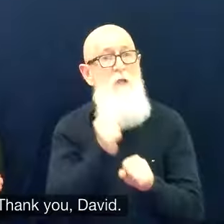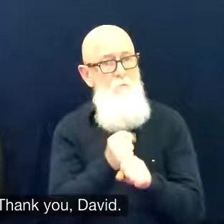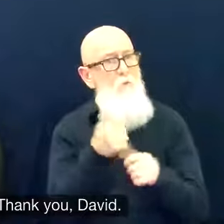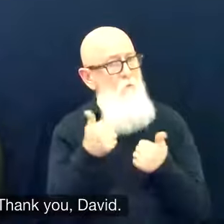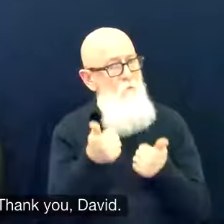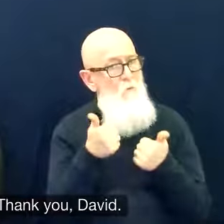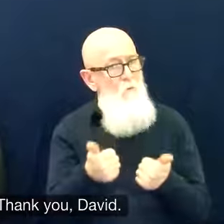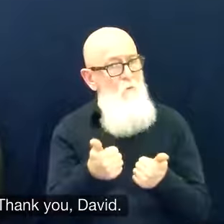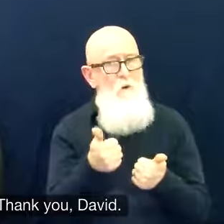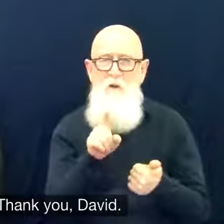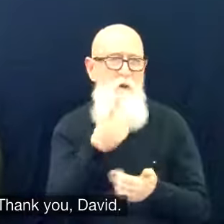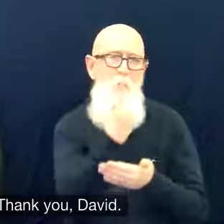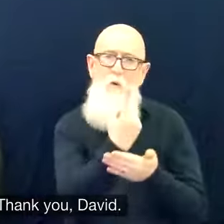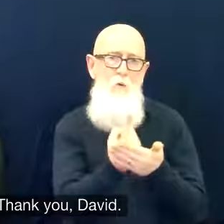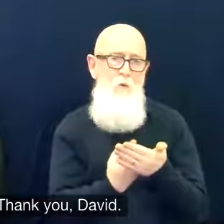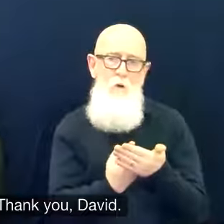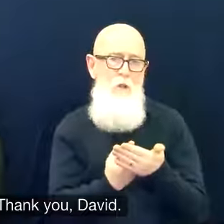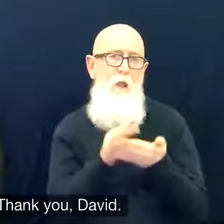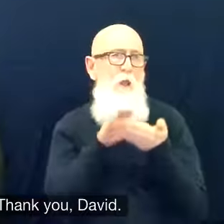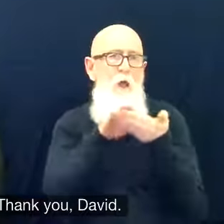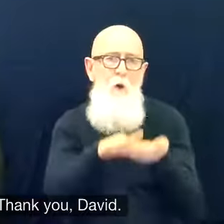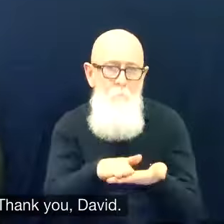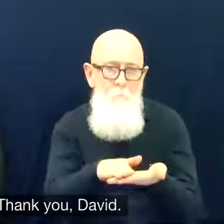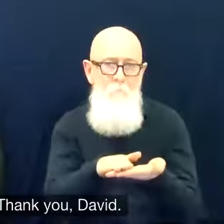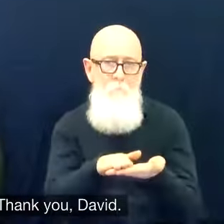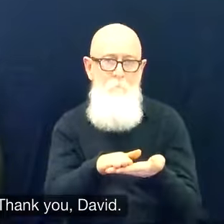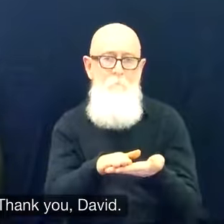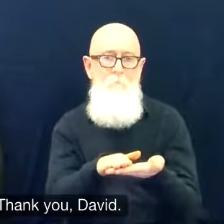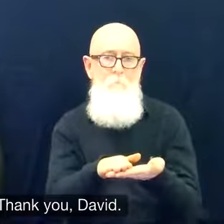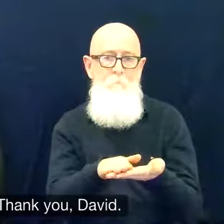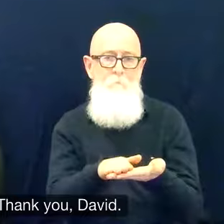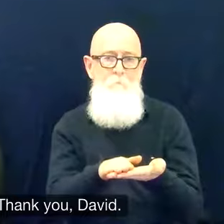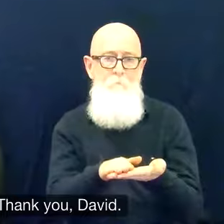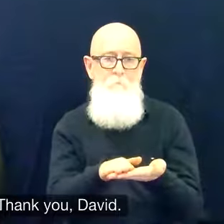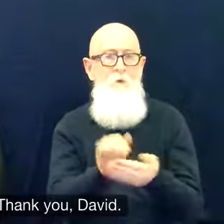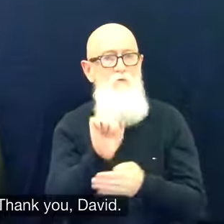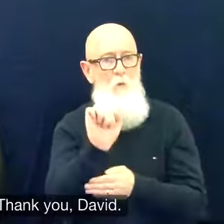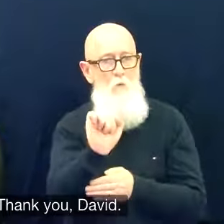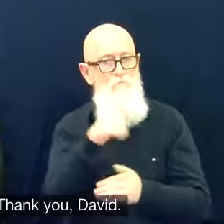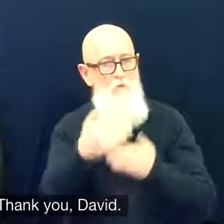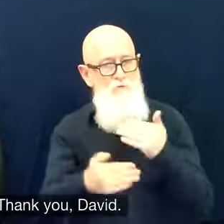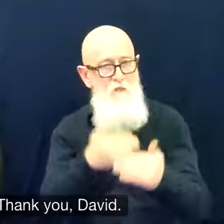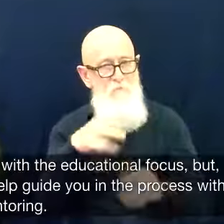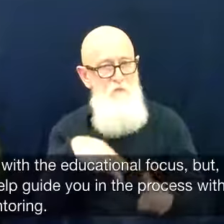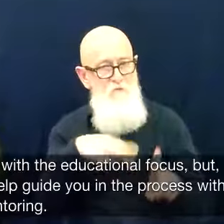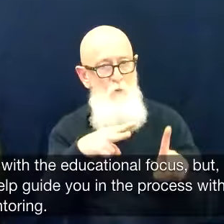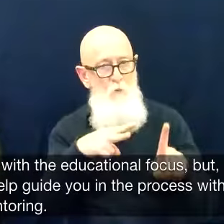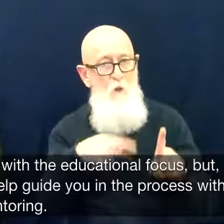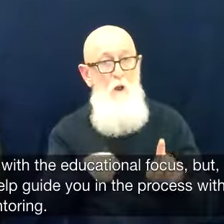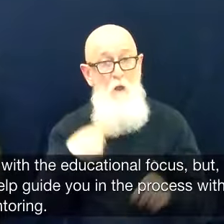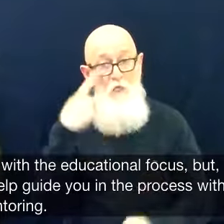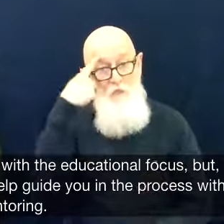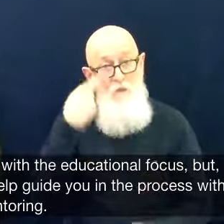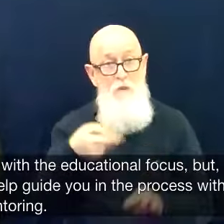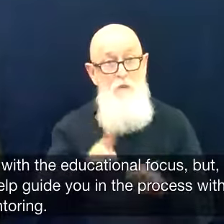really it's just a template to help guide you in the process. with mentoring. I think the clearer you can